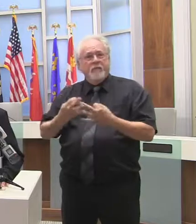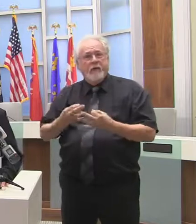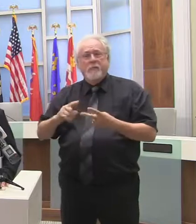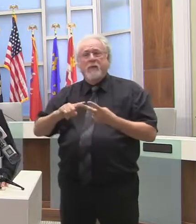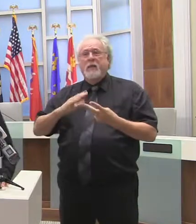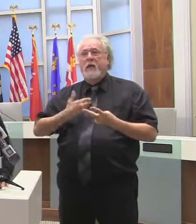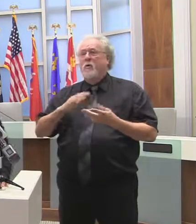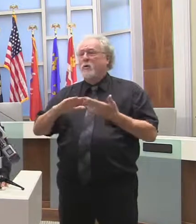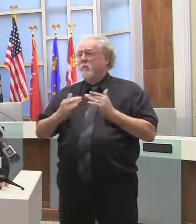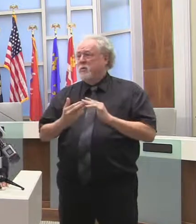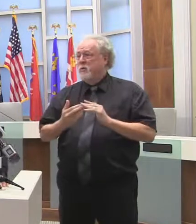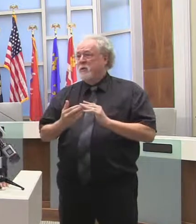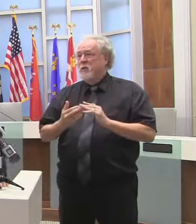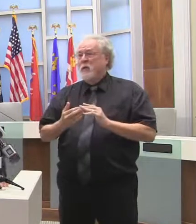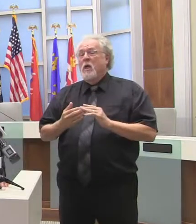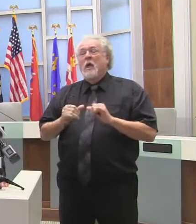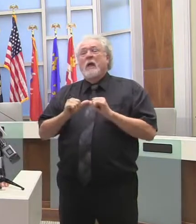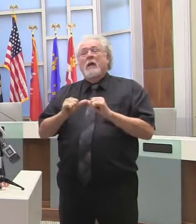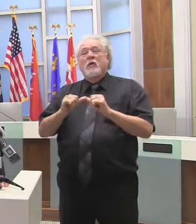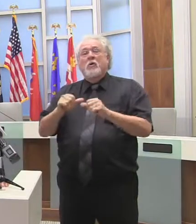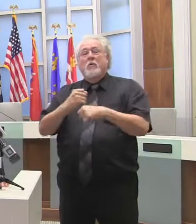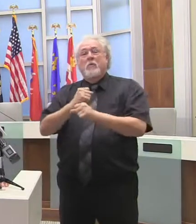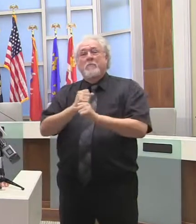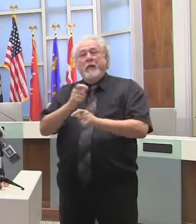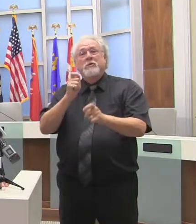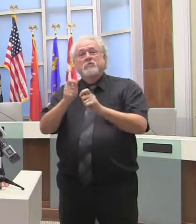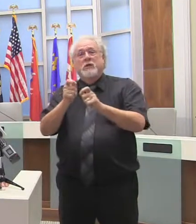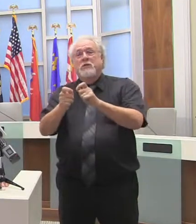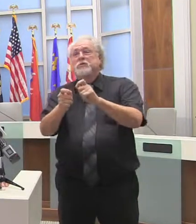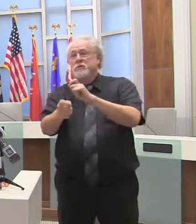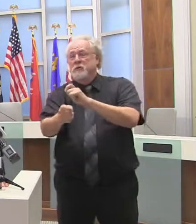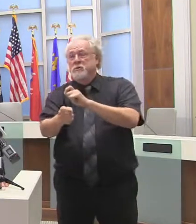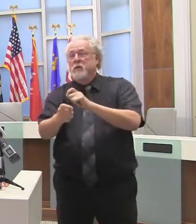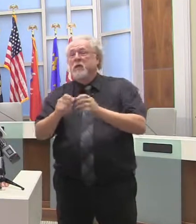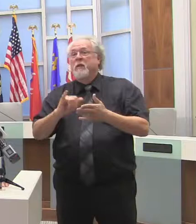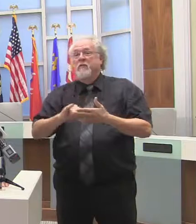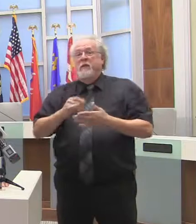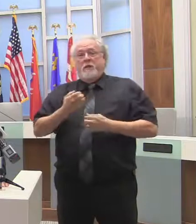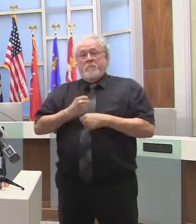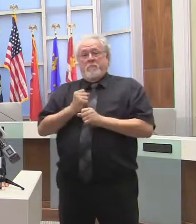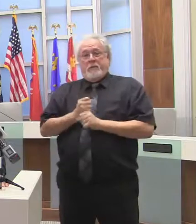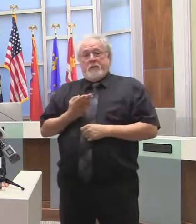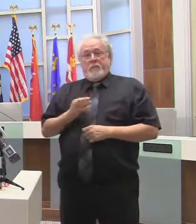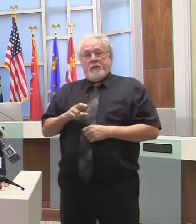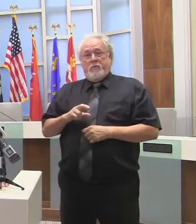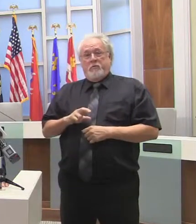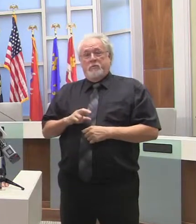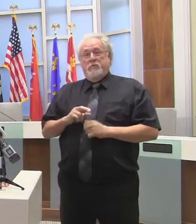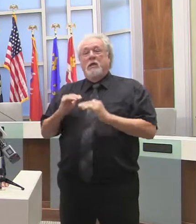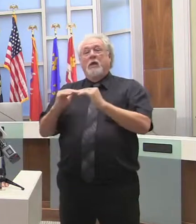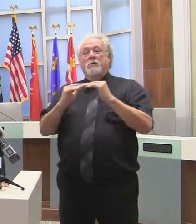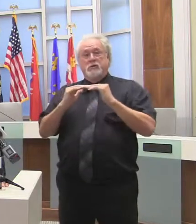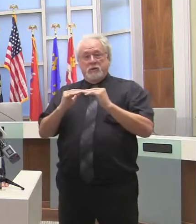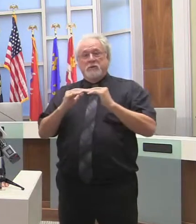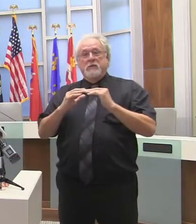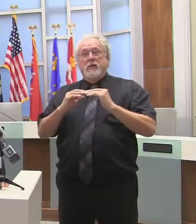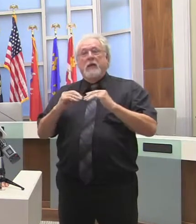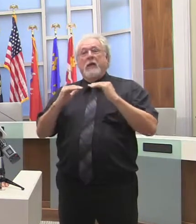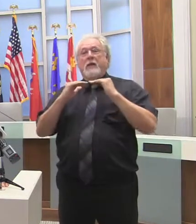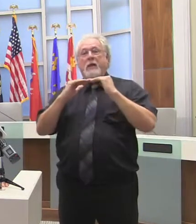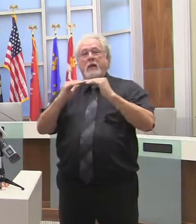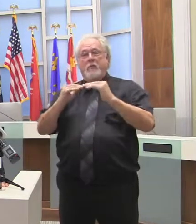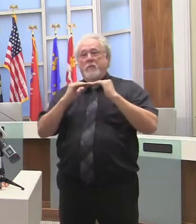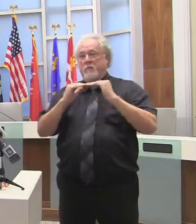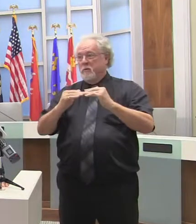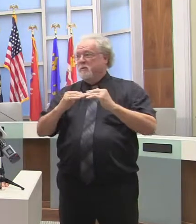our community to continue to make changes that make Baton Rouge a just and